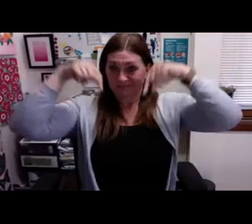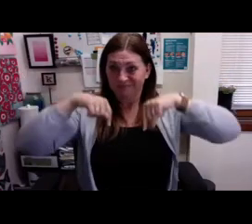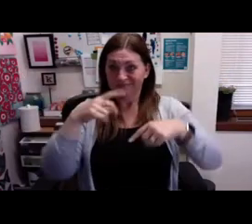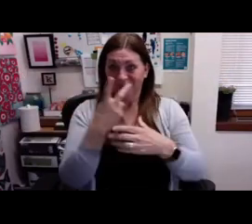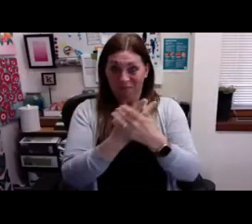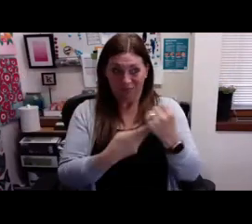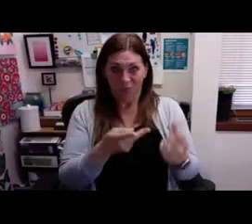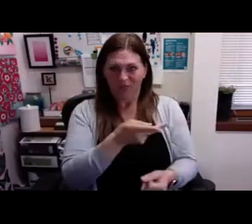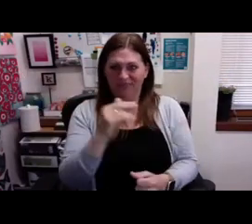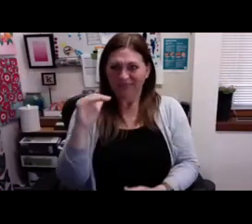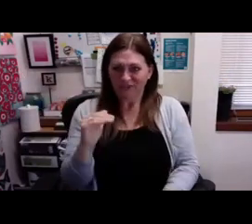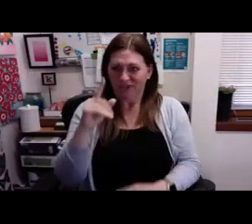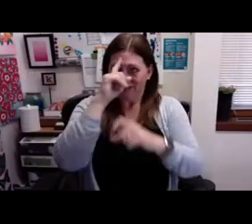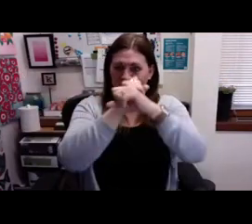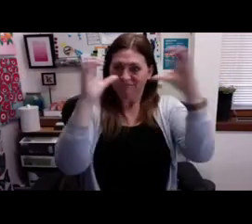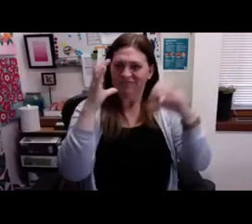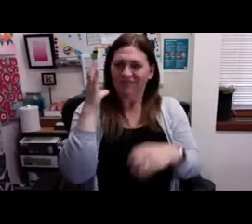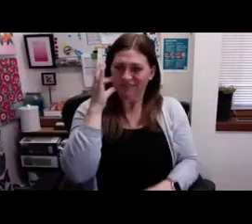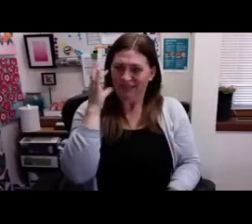language skills, understanding ASL. So